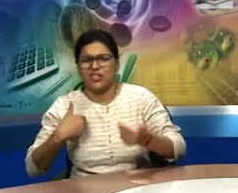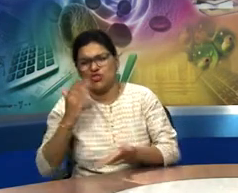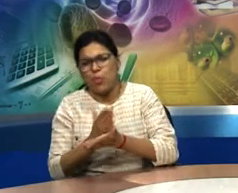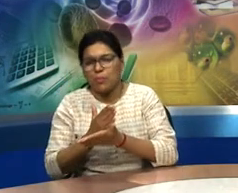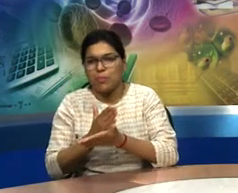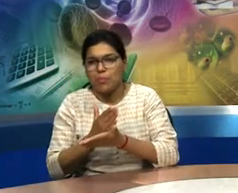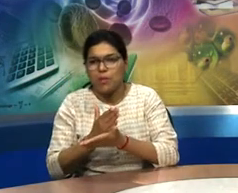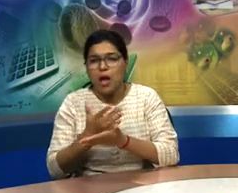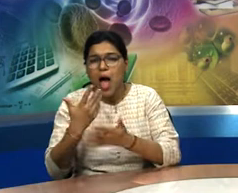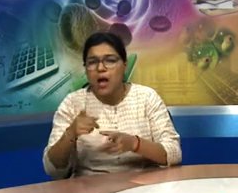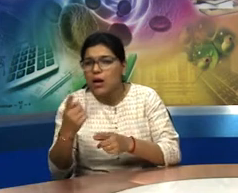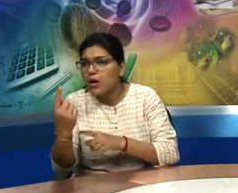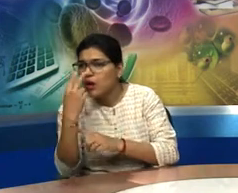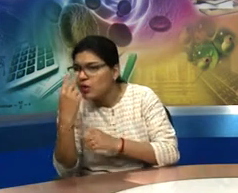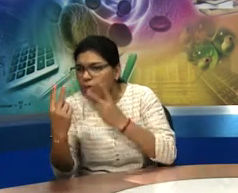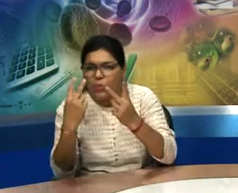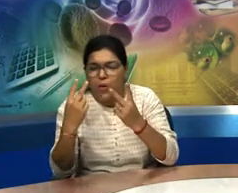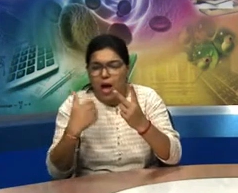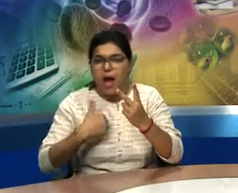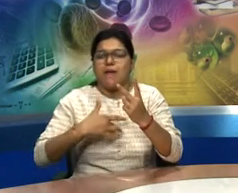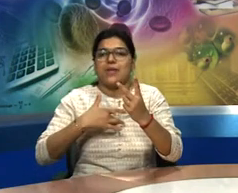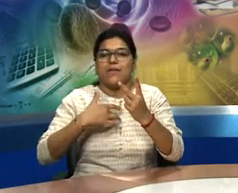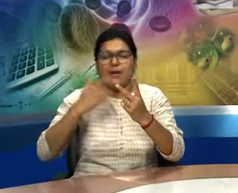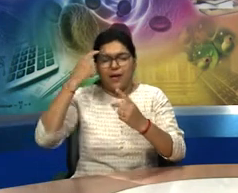I also made up my mind to confess it to my father.